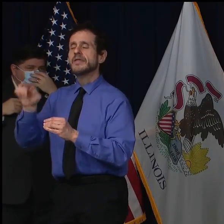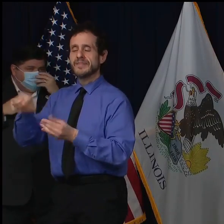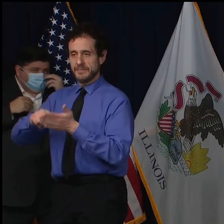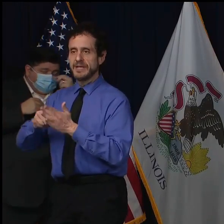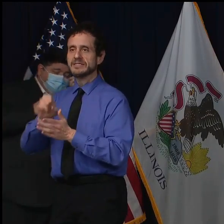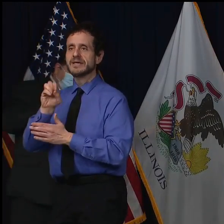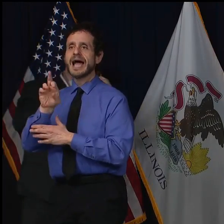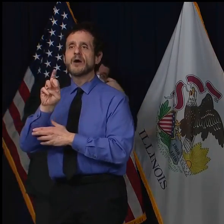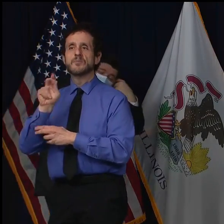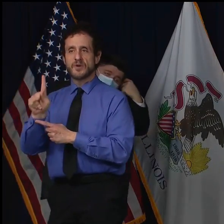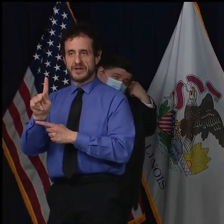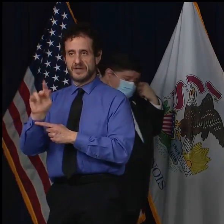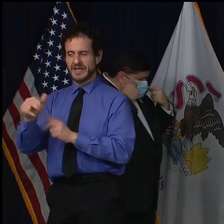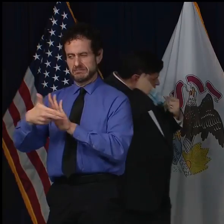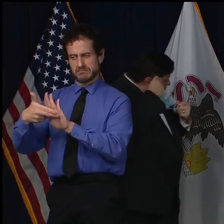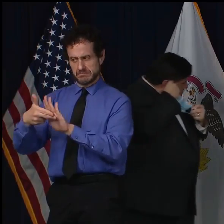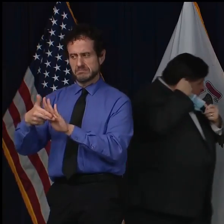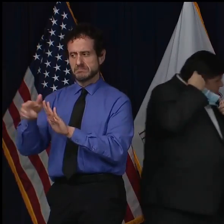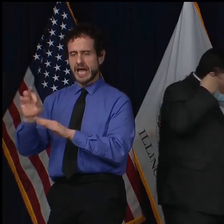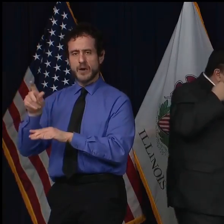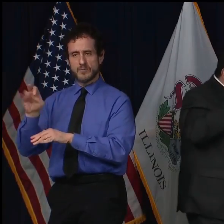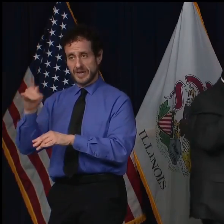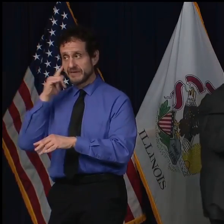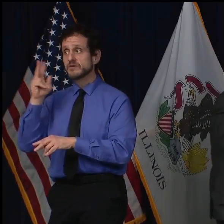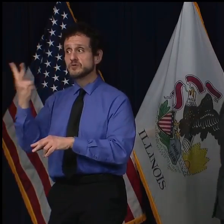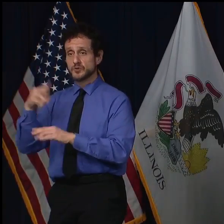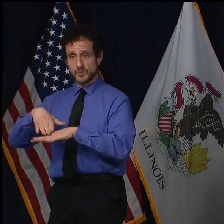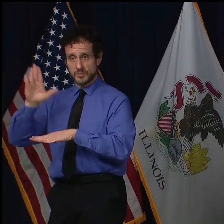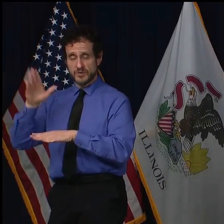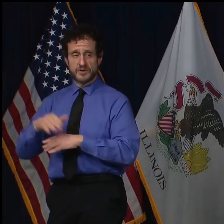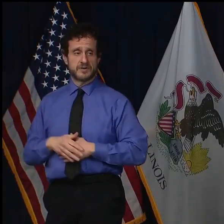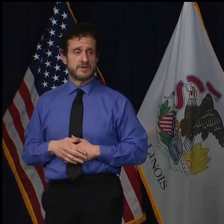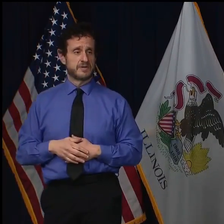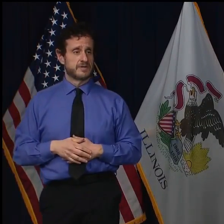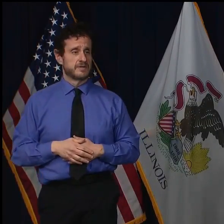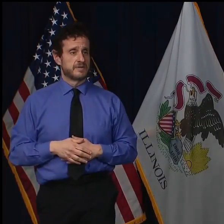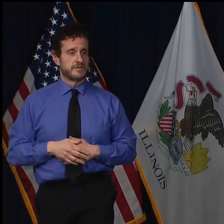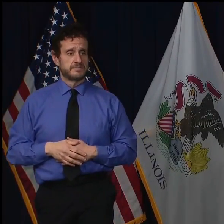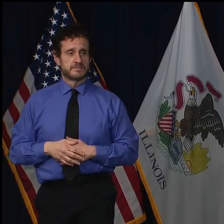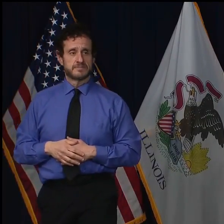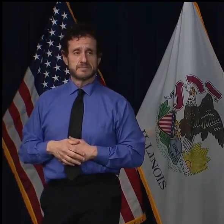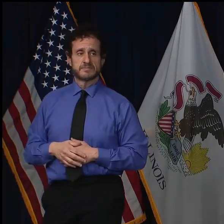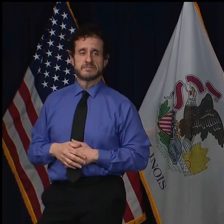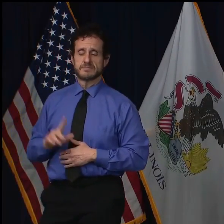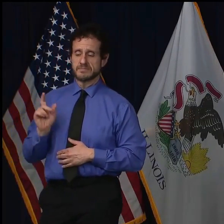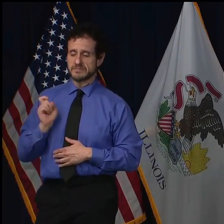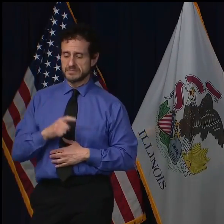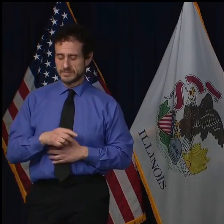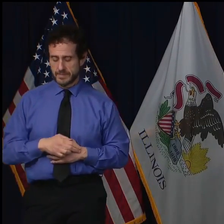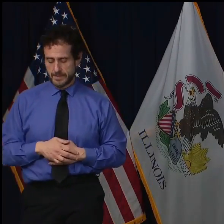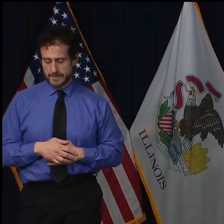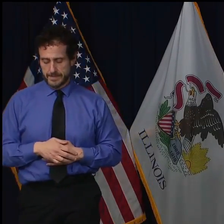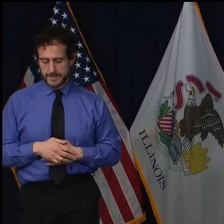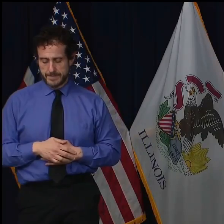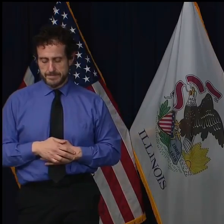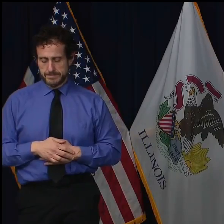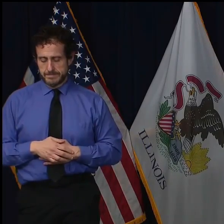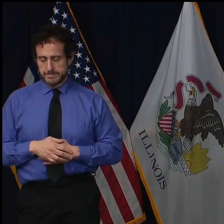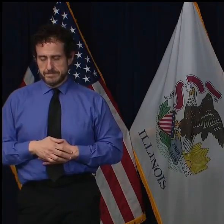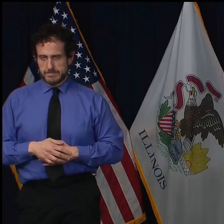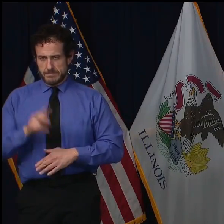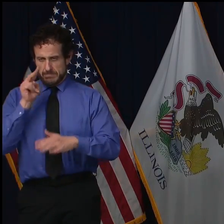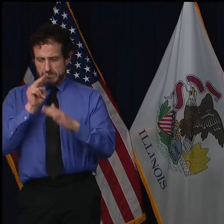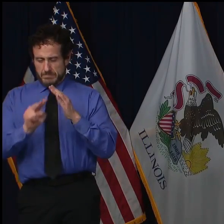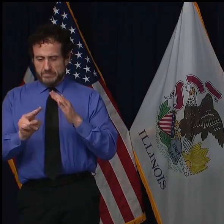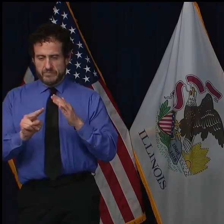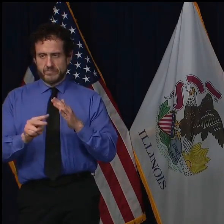an outbreak. Thank you. Some economic questions for you, Governor. Sure. Greg Bishop, centersquare.com. With projections